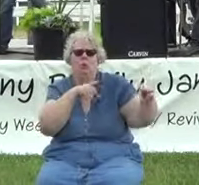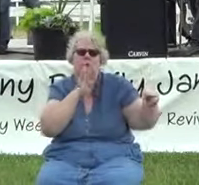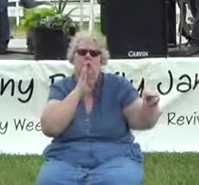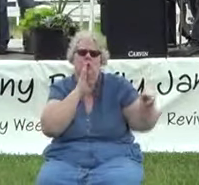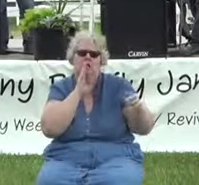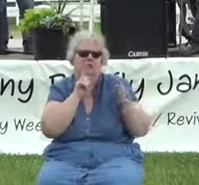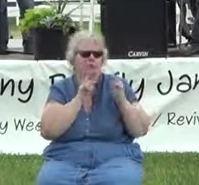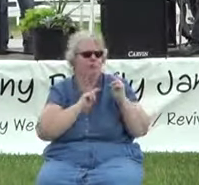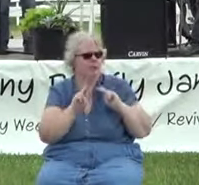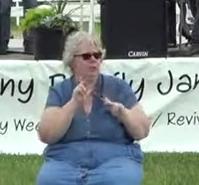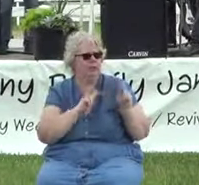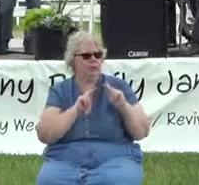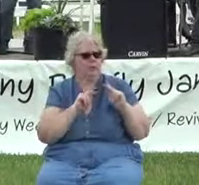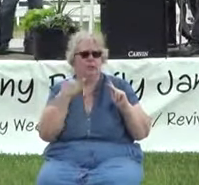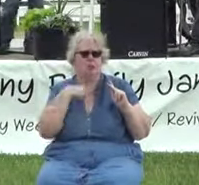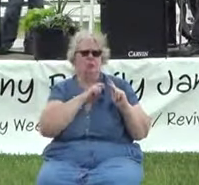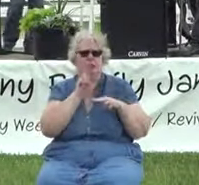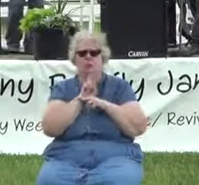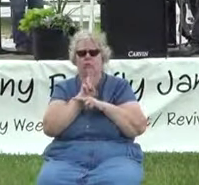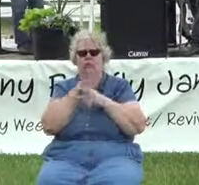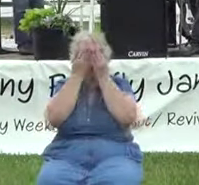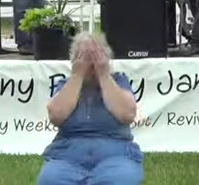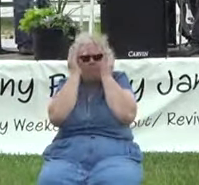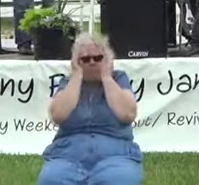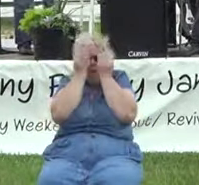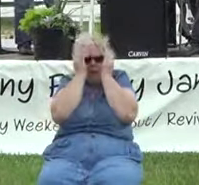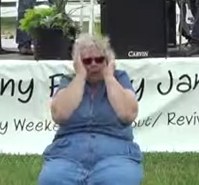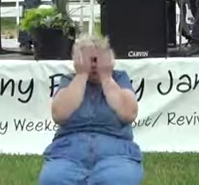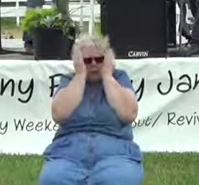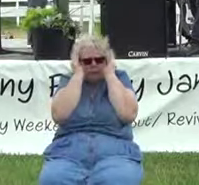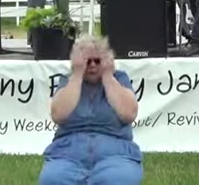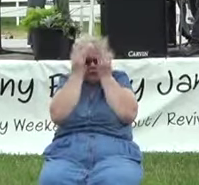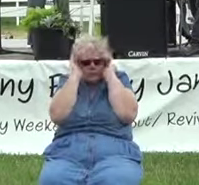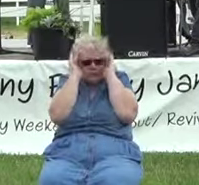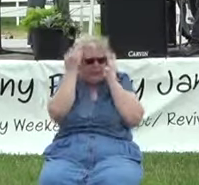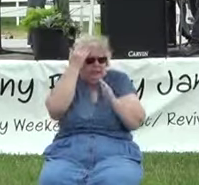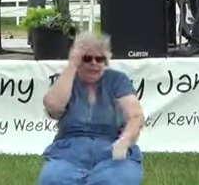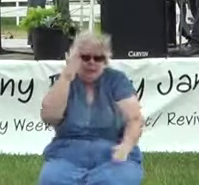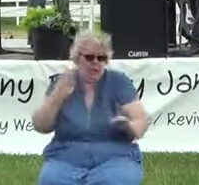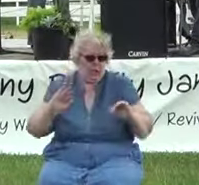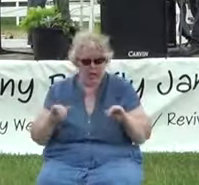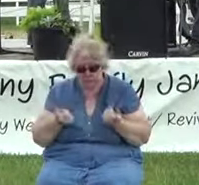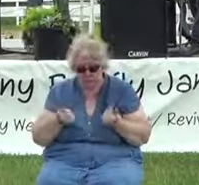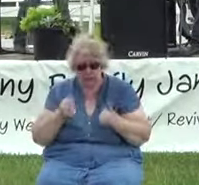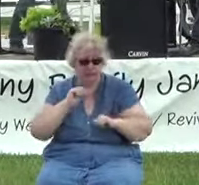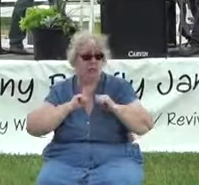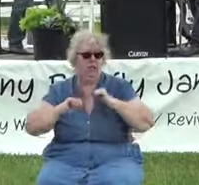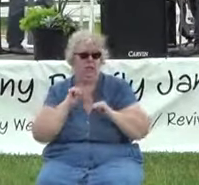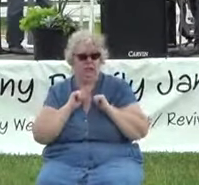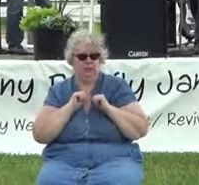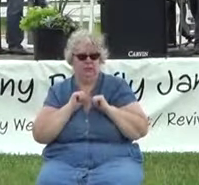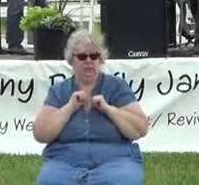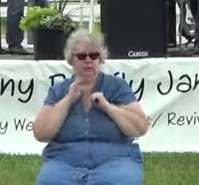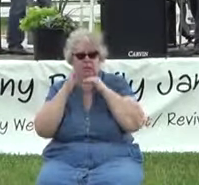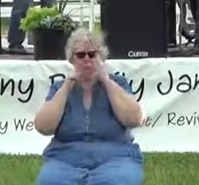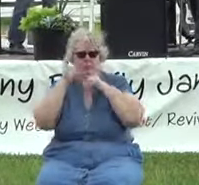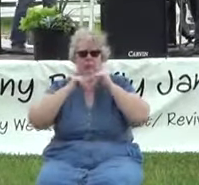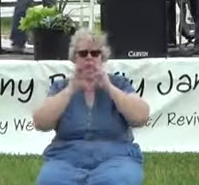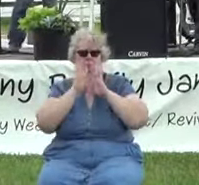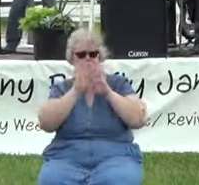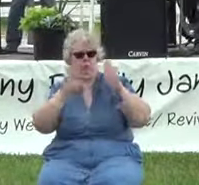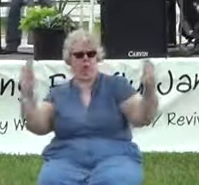Again, people wear those masks that we were talking about earlier, and they don't know how else to act. They put up the walls and they put up the barriers, and they won't